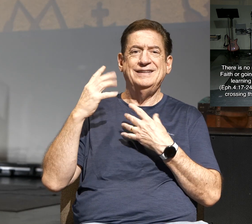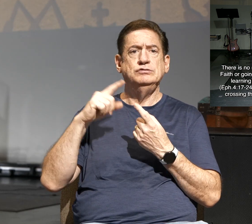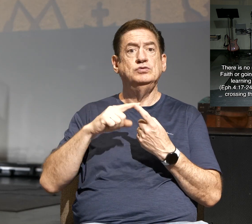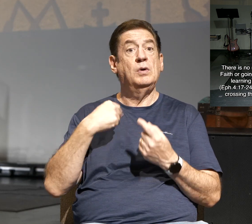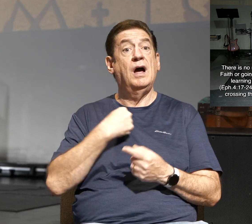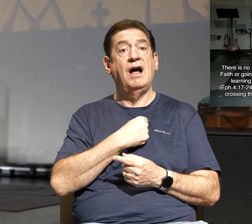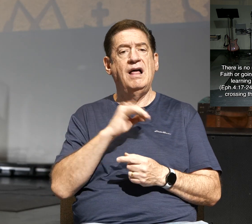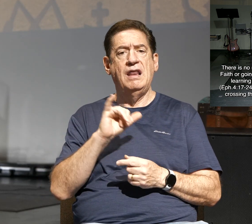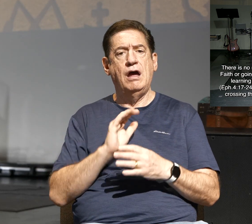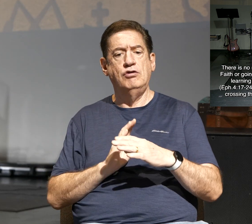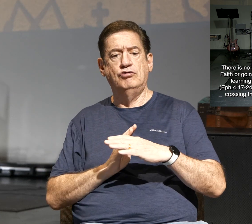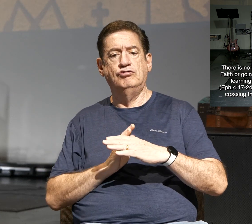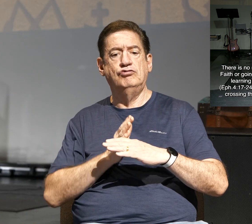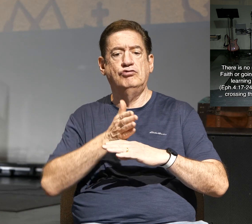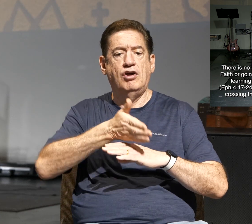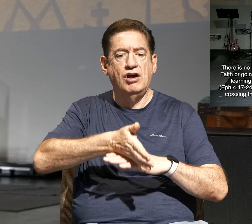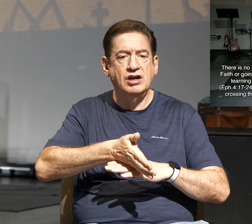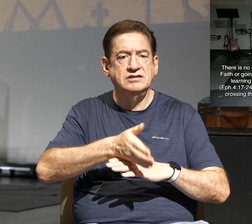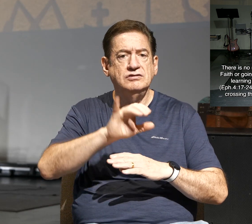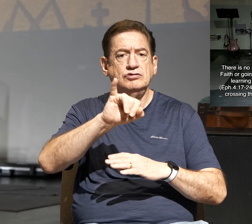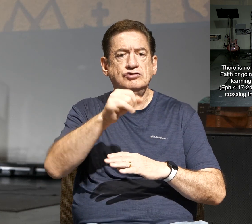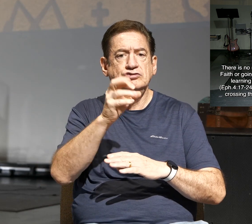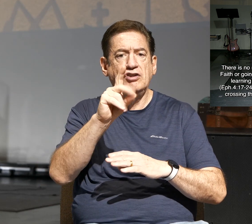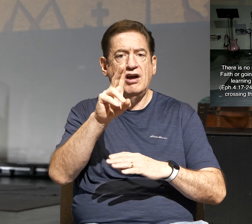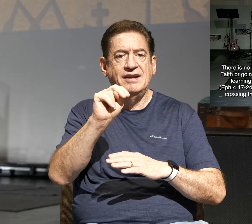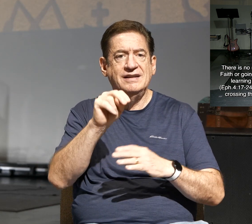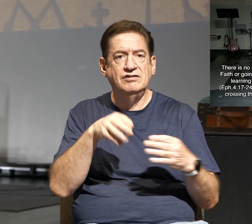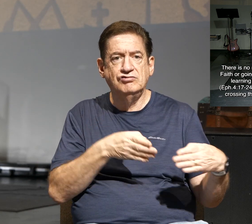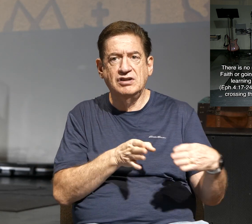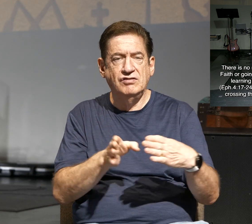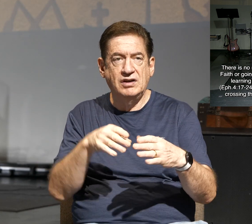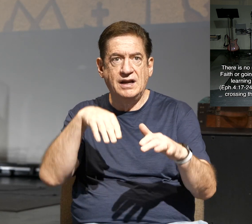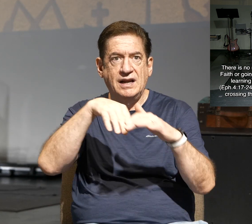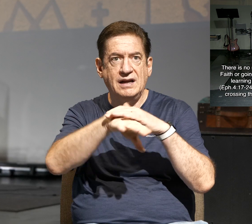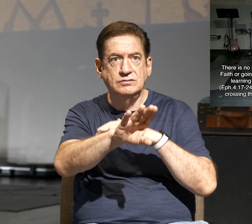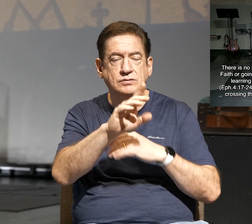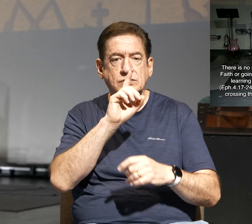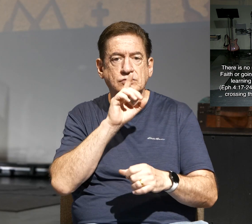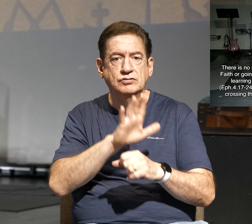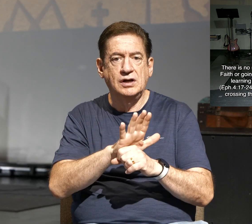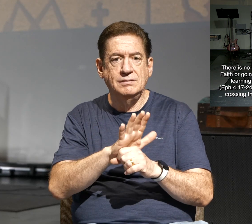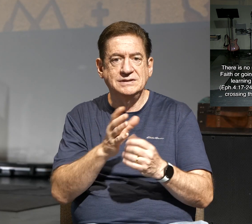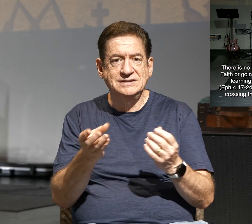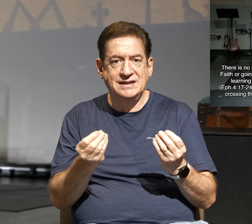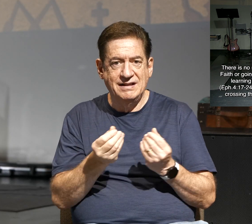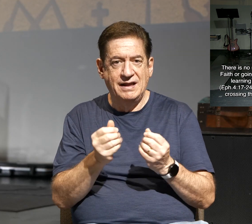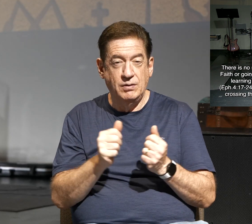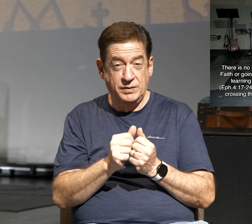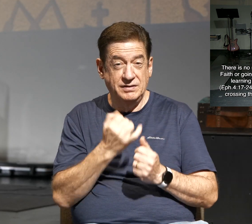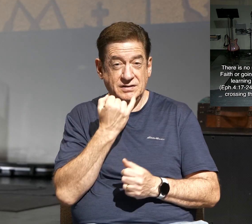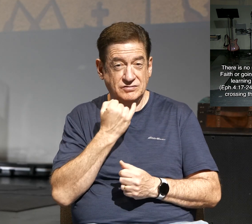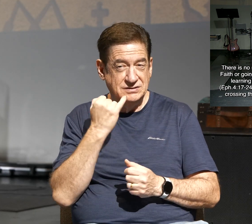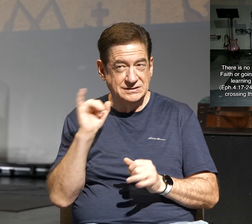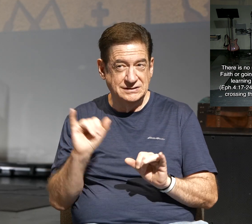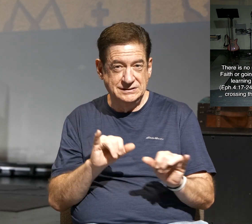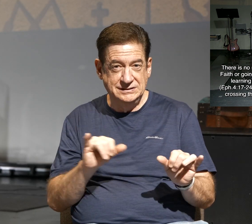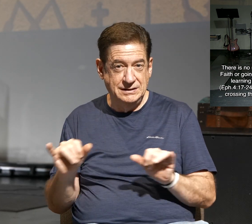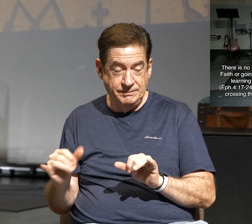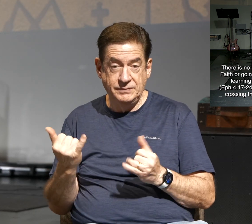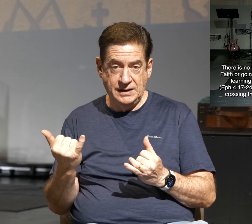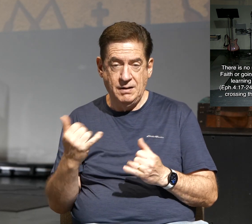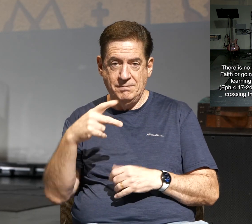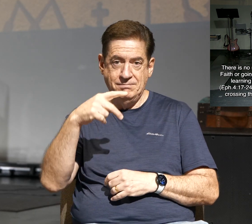the Jordan River and entering into the promised land was for the Israelites. So, okay, pop quiz